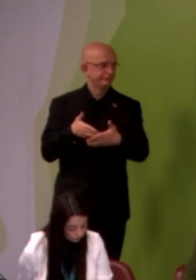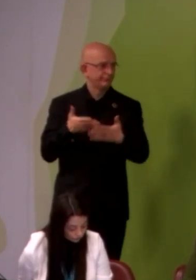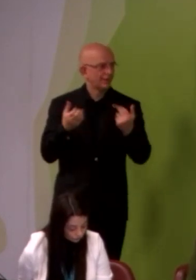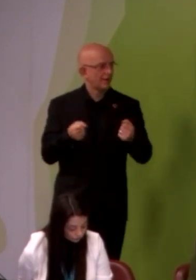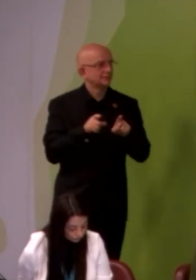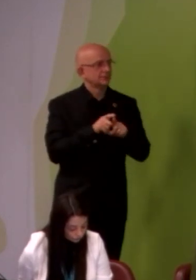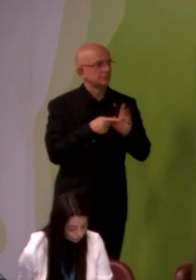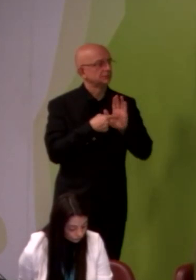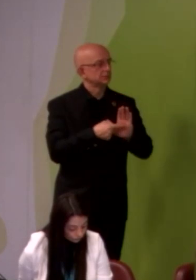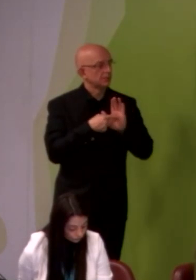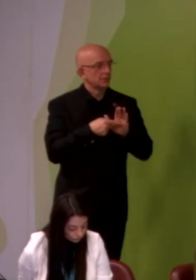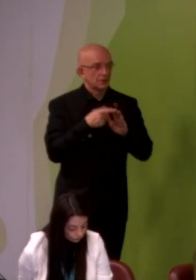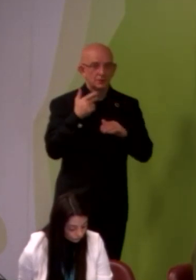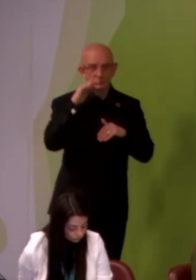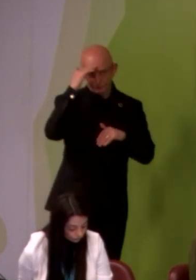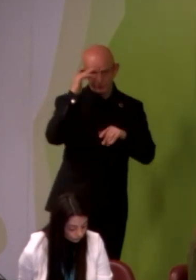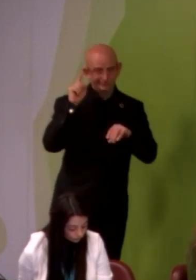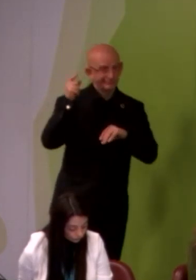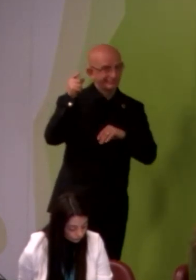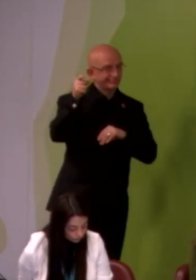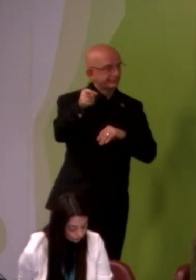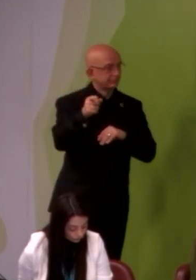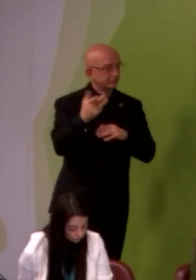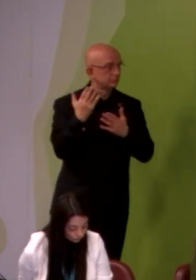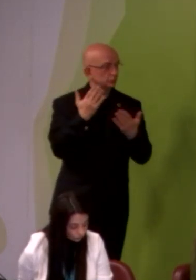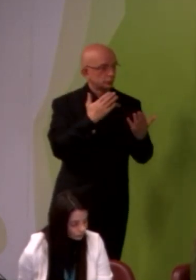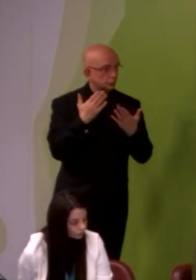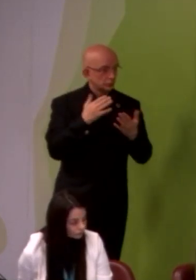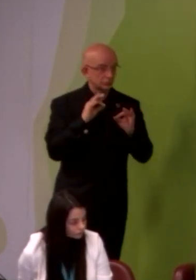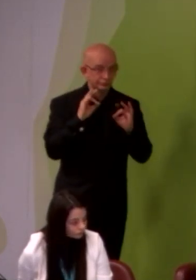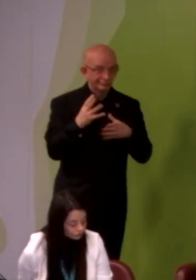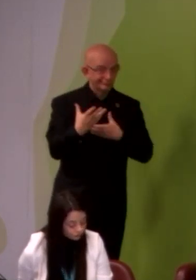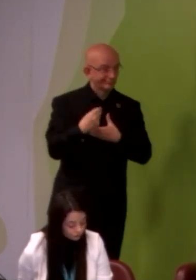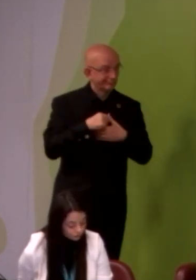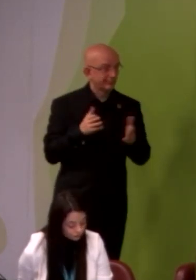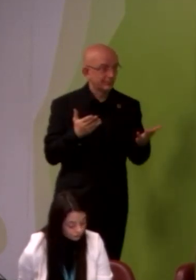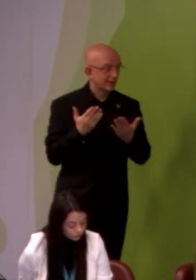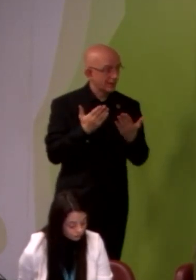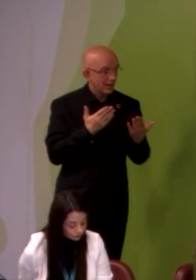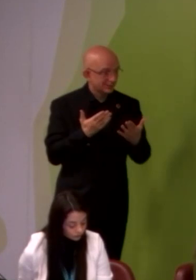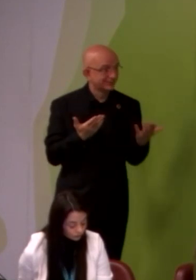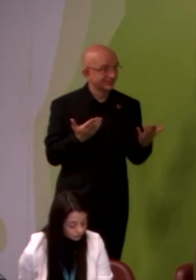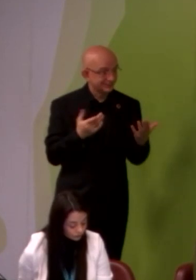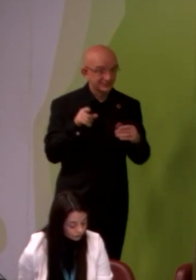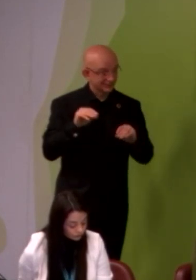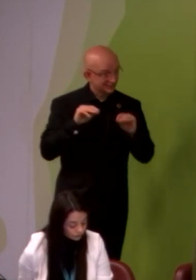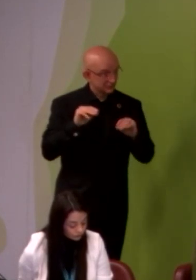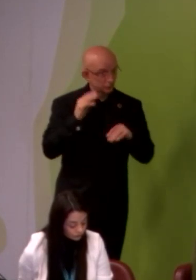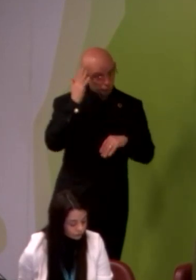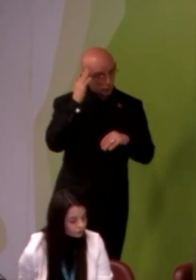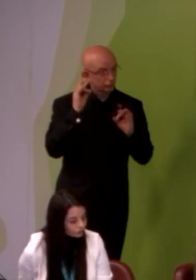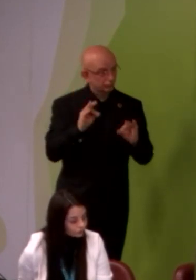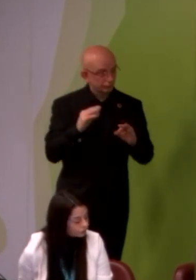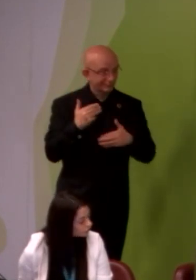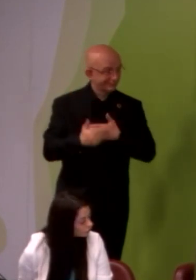distance, lack of inclusive classrooms, or teachers without adequate training. And they also cited things like peer